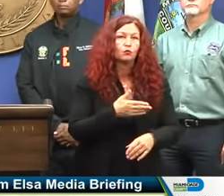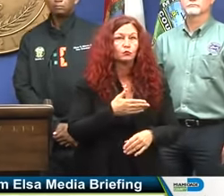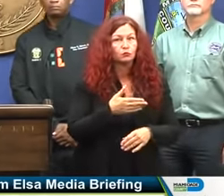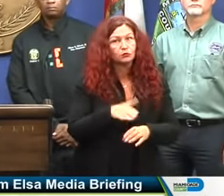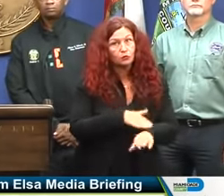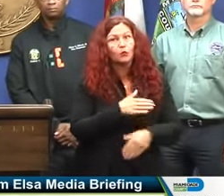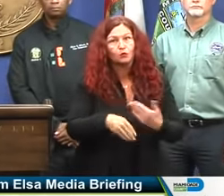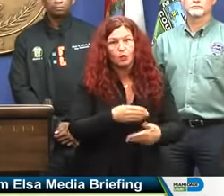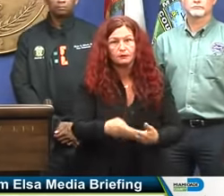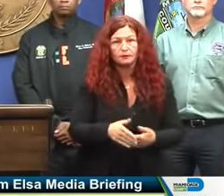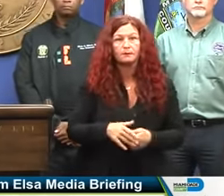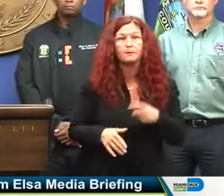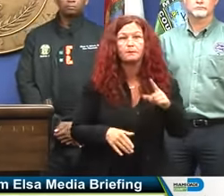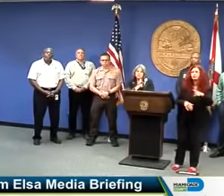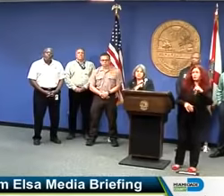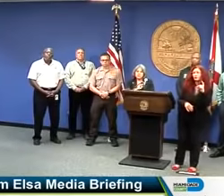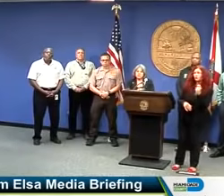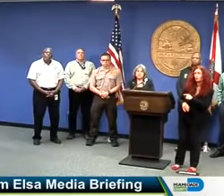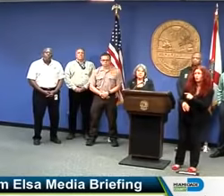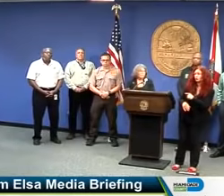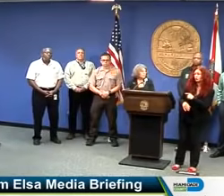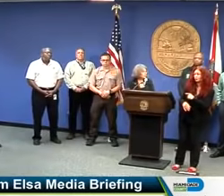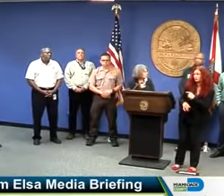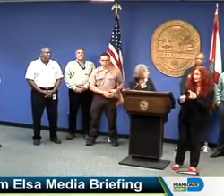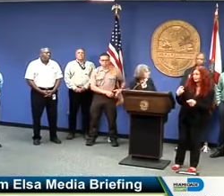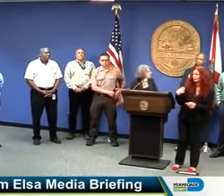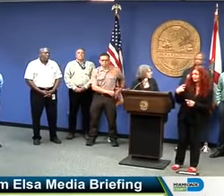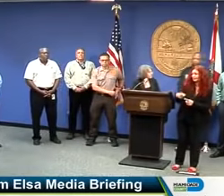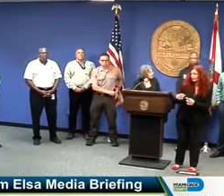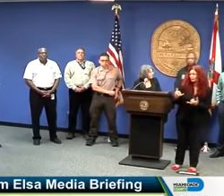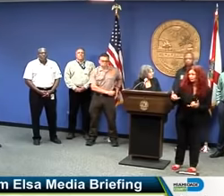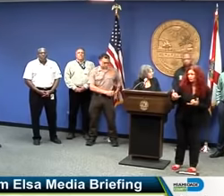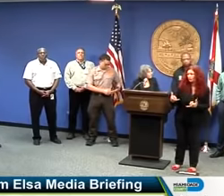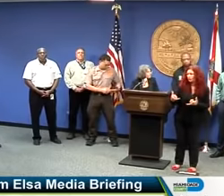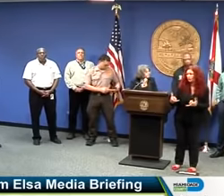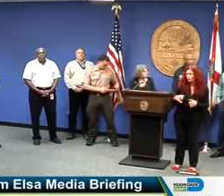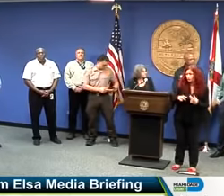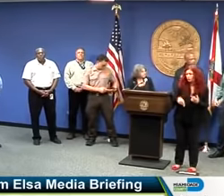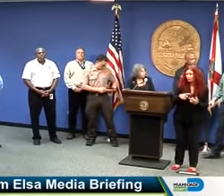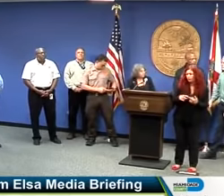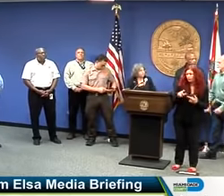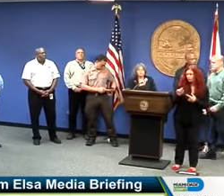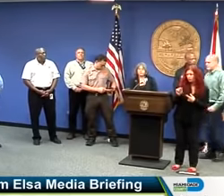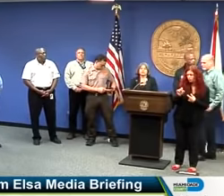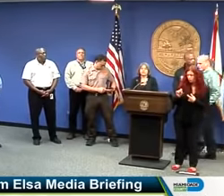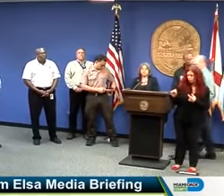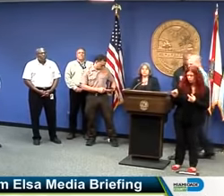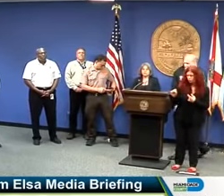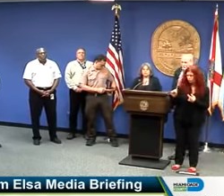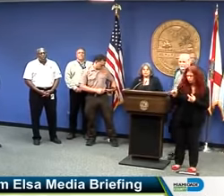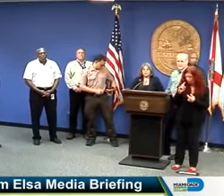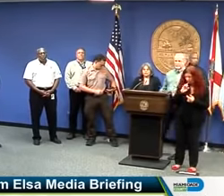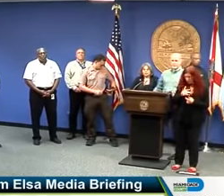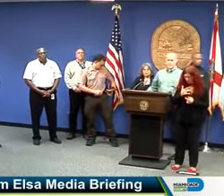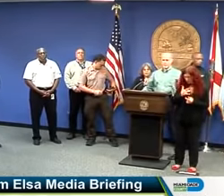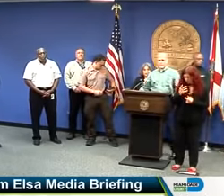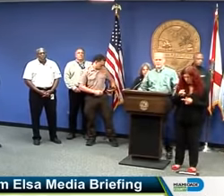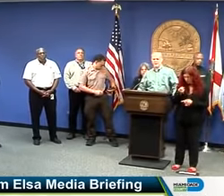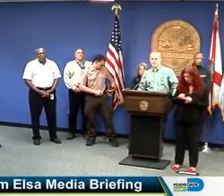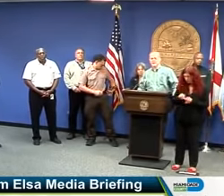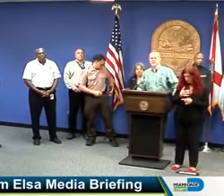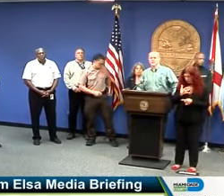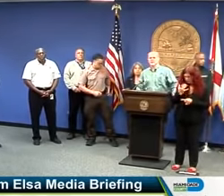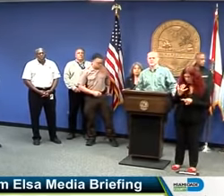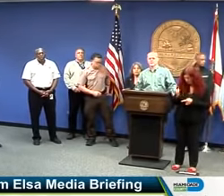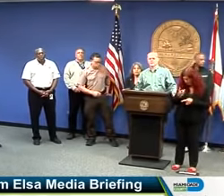here? Yes, question in Spanish on the tropical storm side. The effects that you described, is that happening, I believe, on Wednesday for South